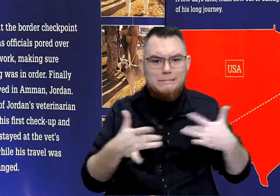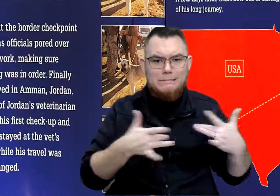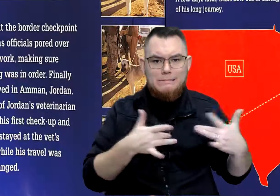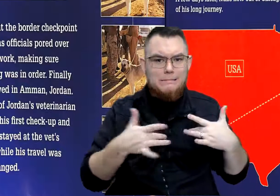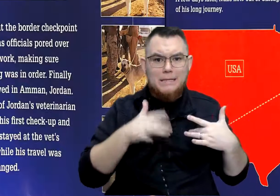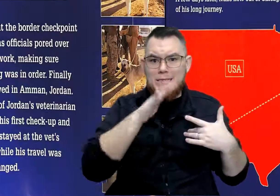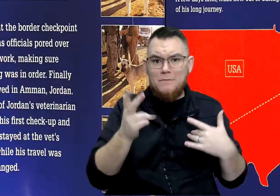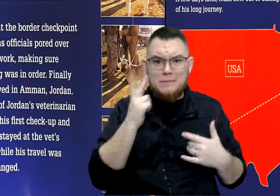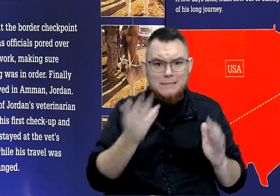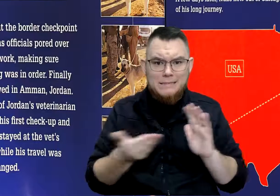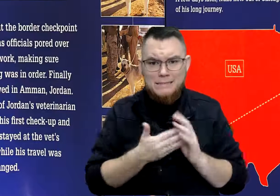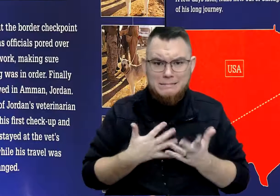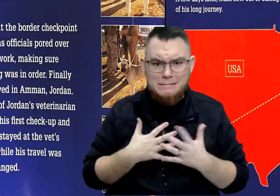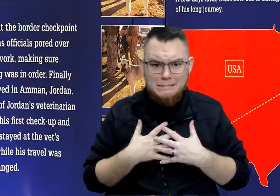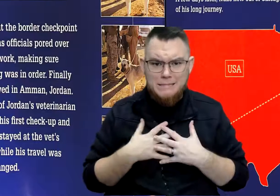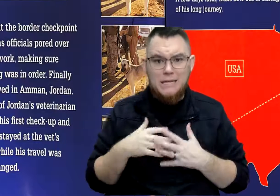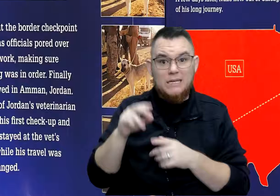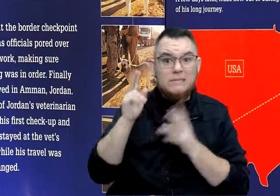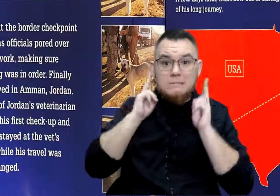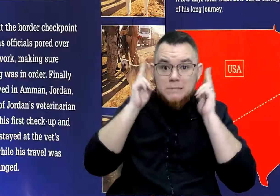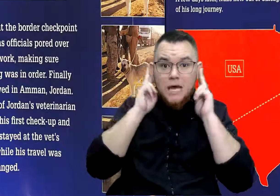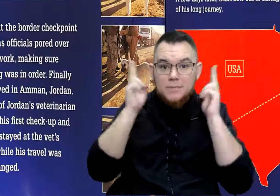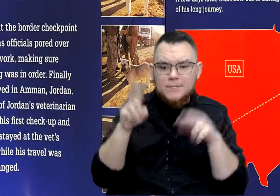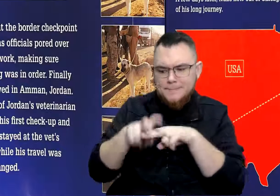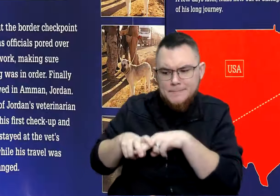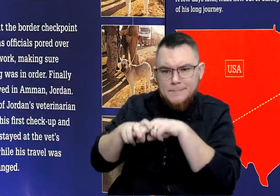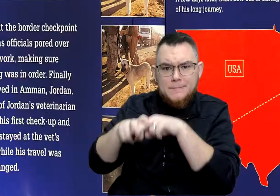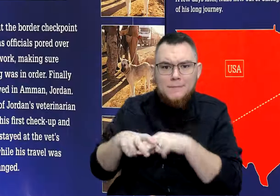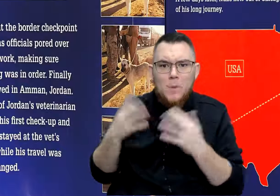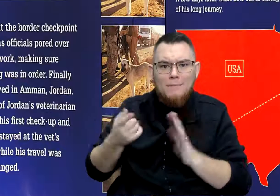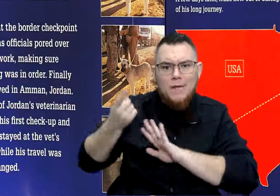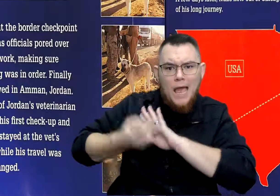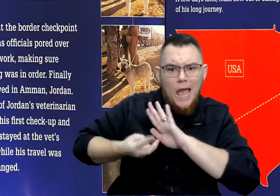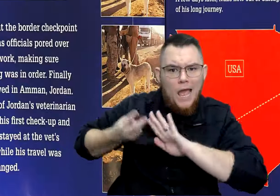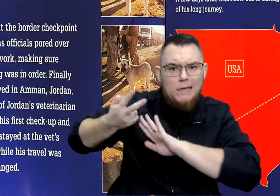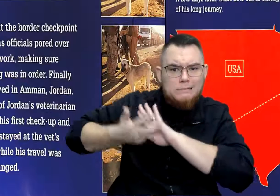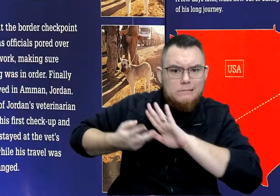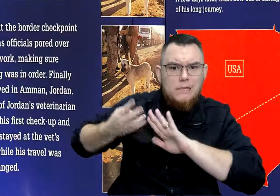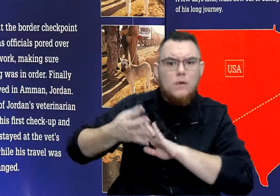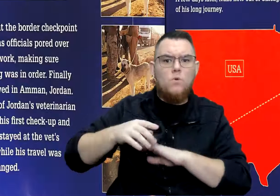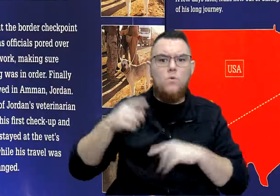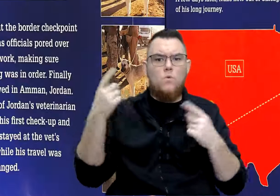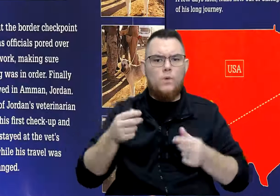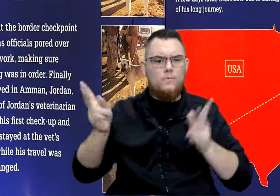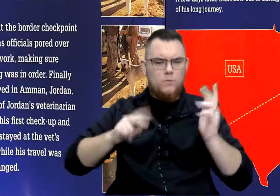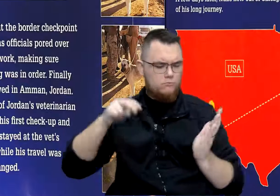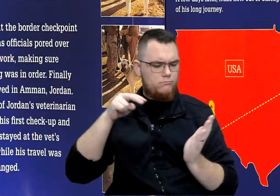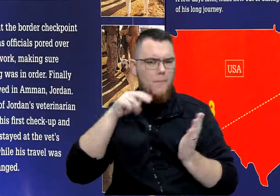Nubs sat at the border checkpoint for hours as officials pored over his paperwork. making sure everything was in